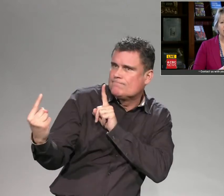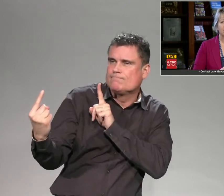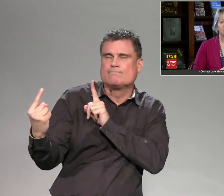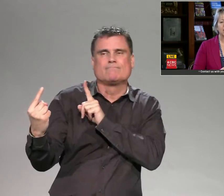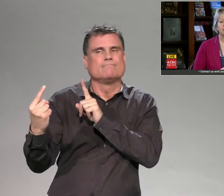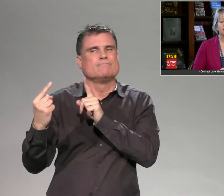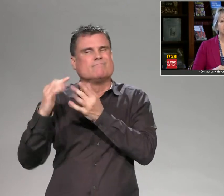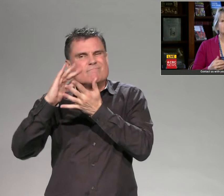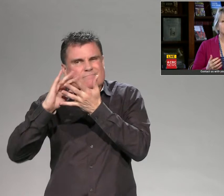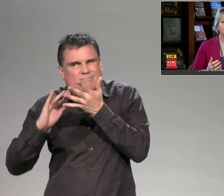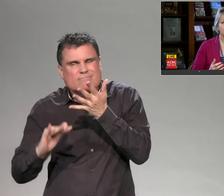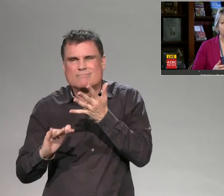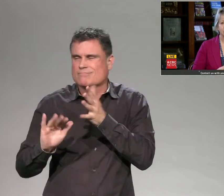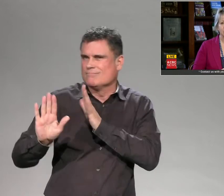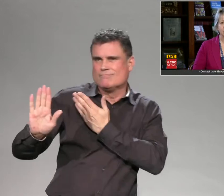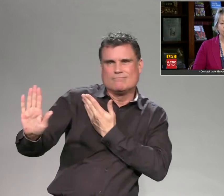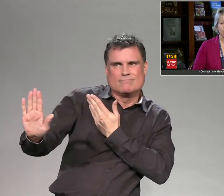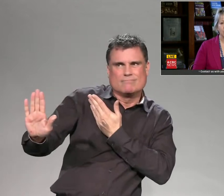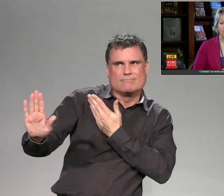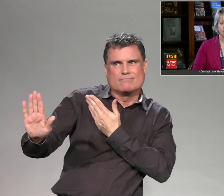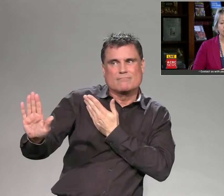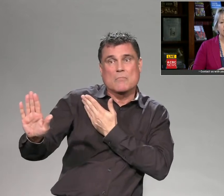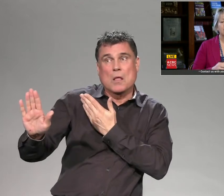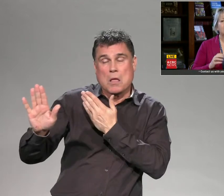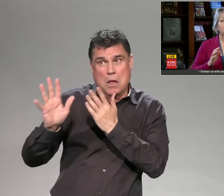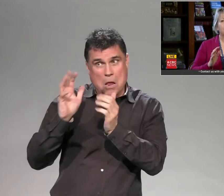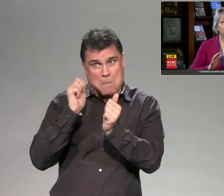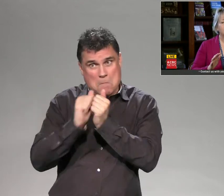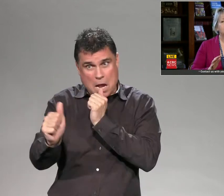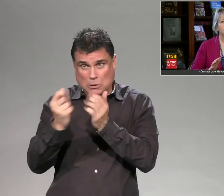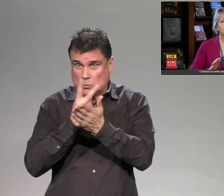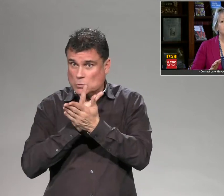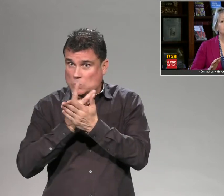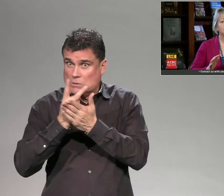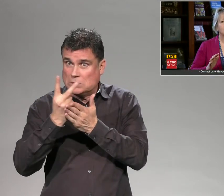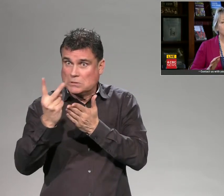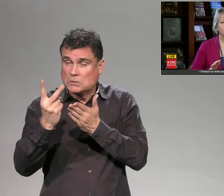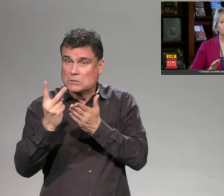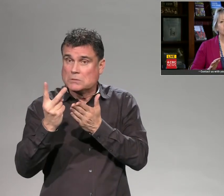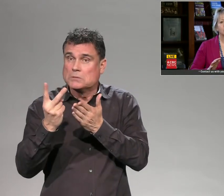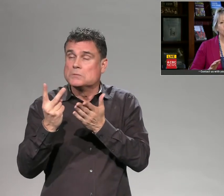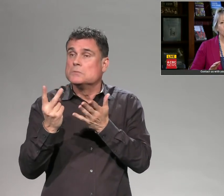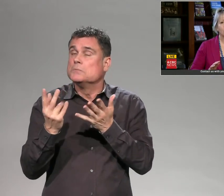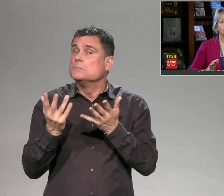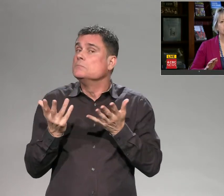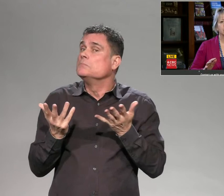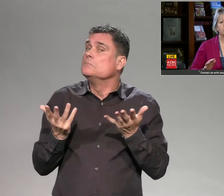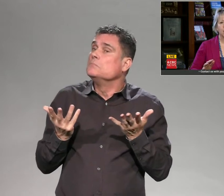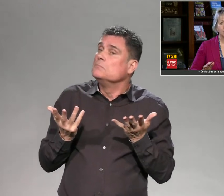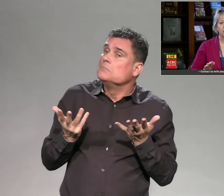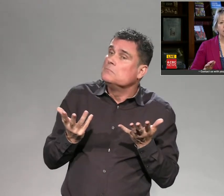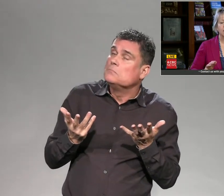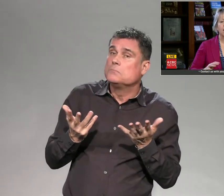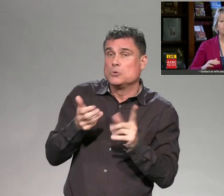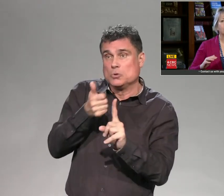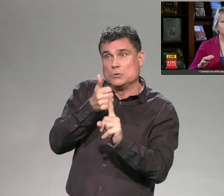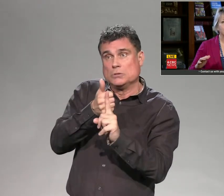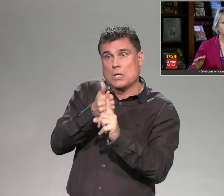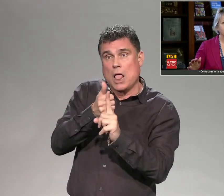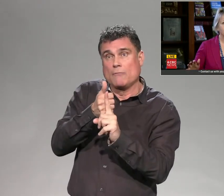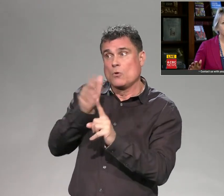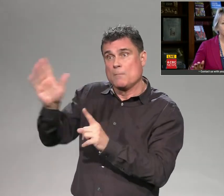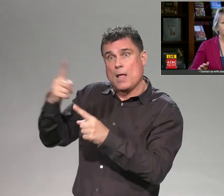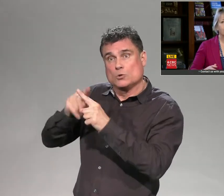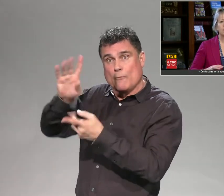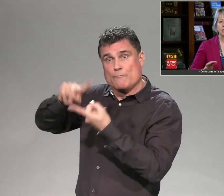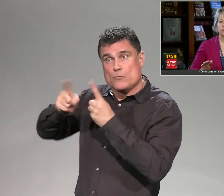bubble, then yes, you don't need to wear masks. But we still need to take all of these precautions in public. And for the